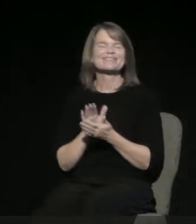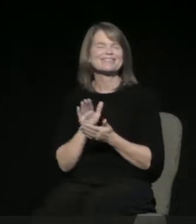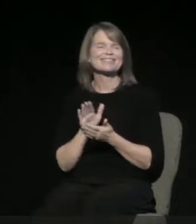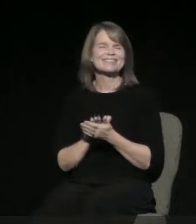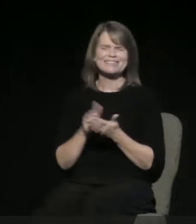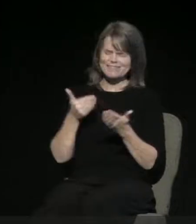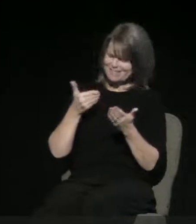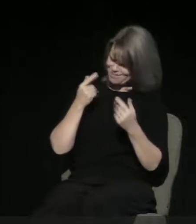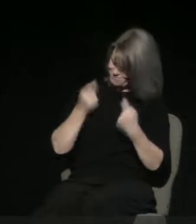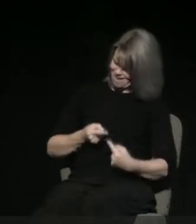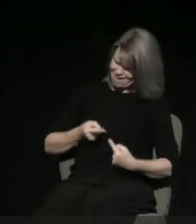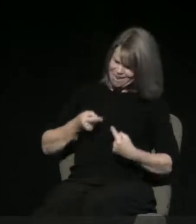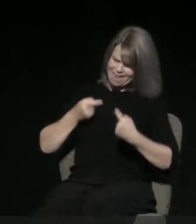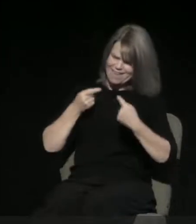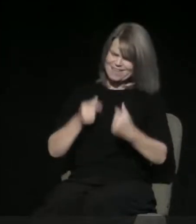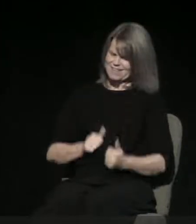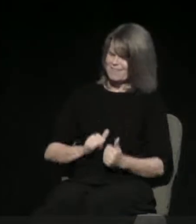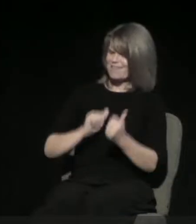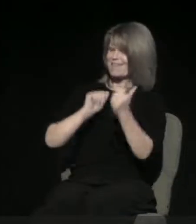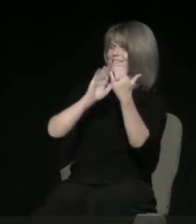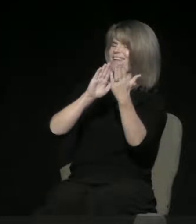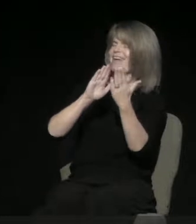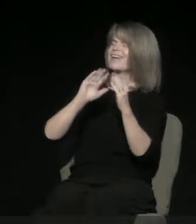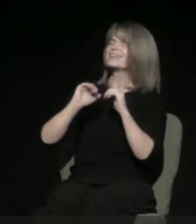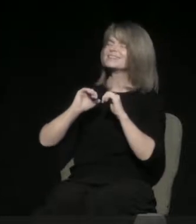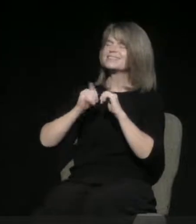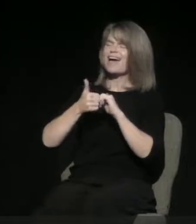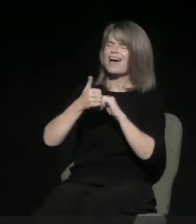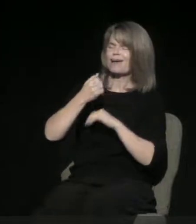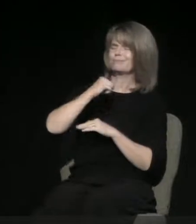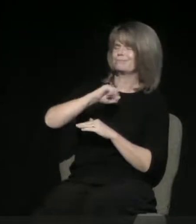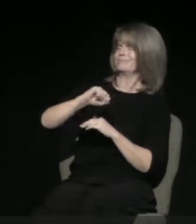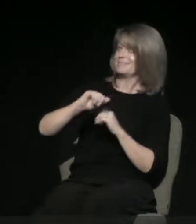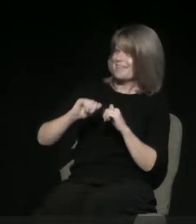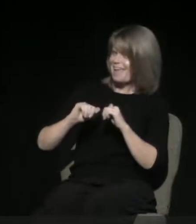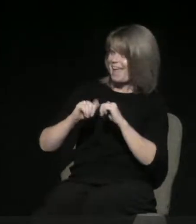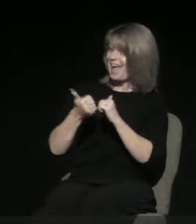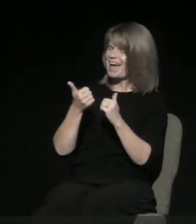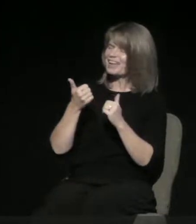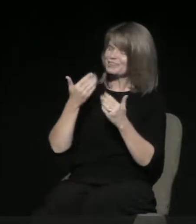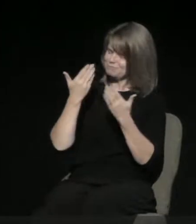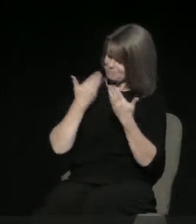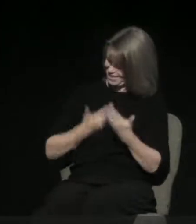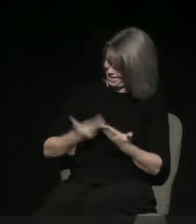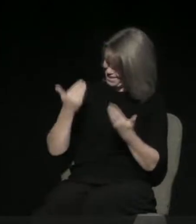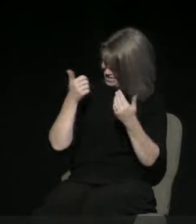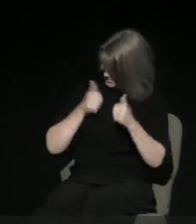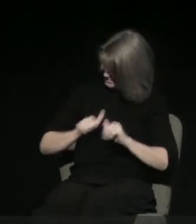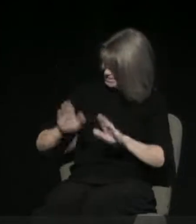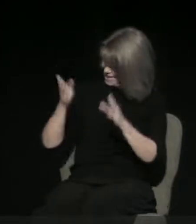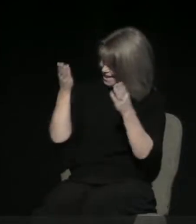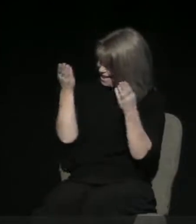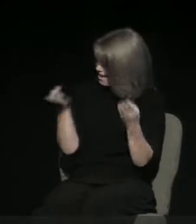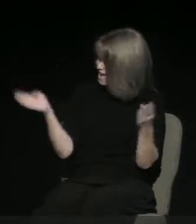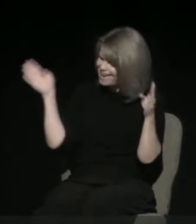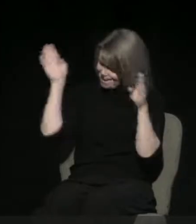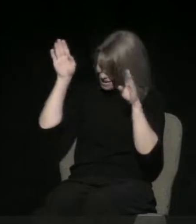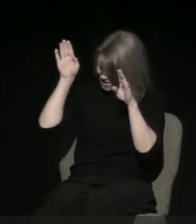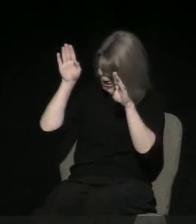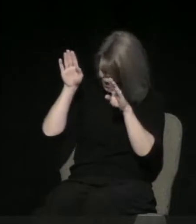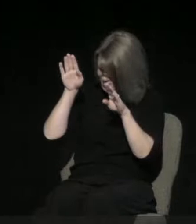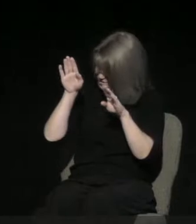So when I fight, I fight on my knees. With my hands lifted